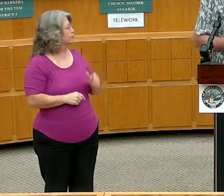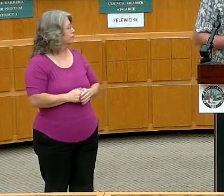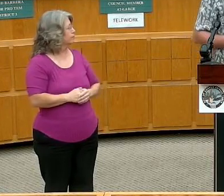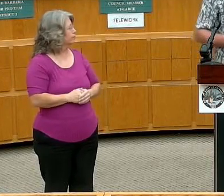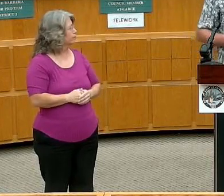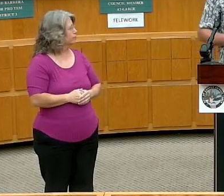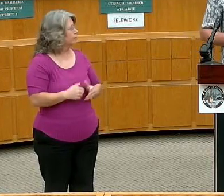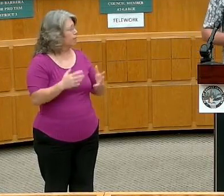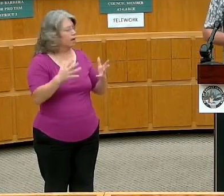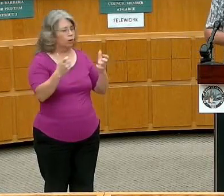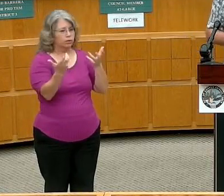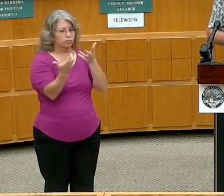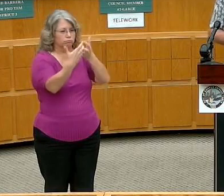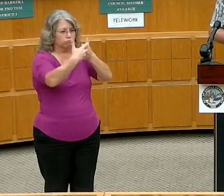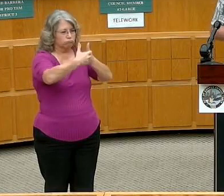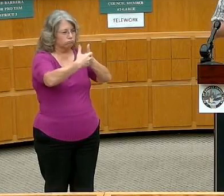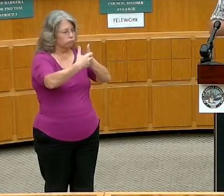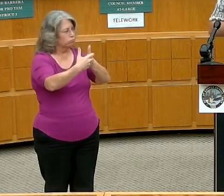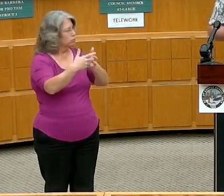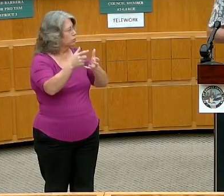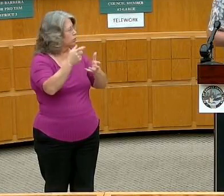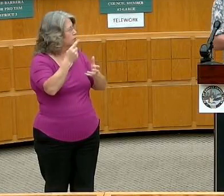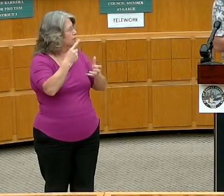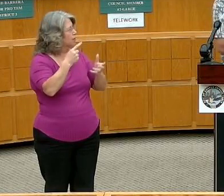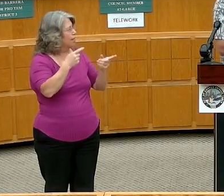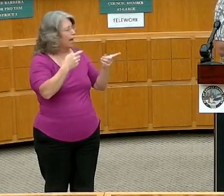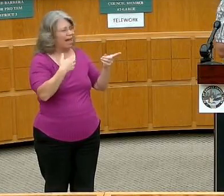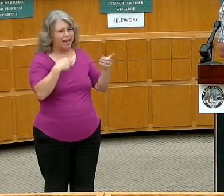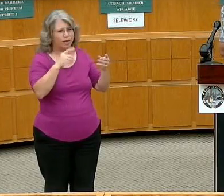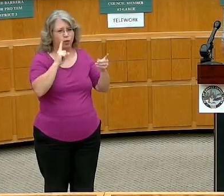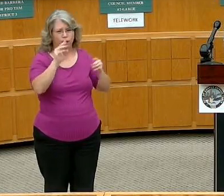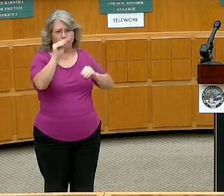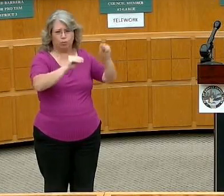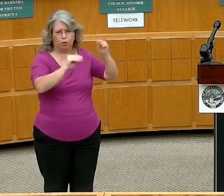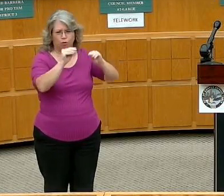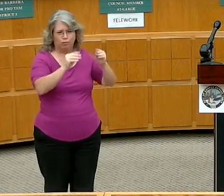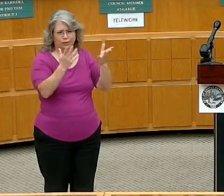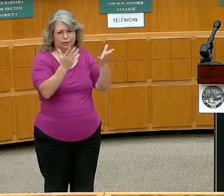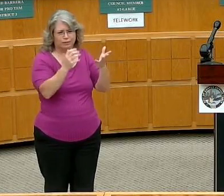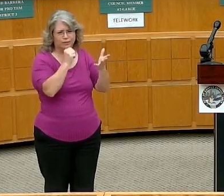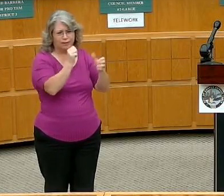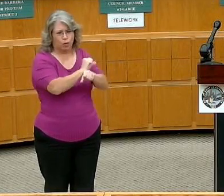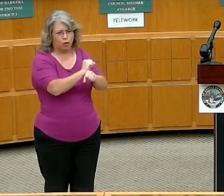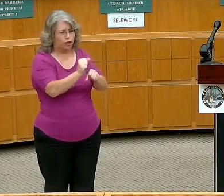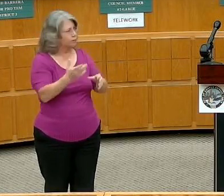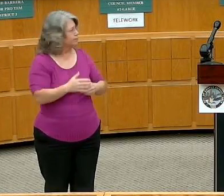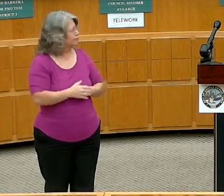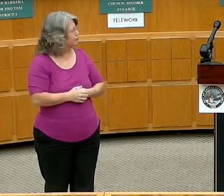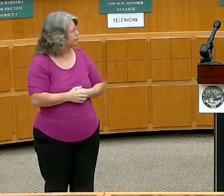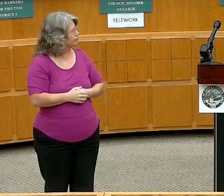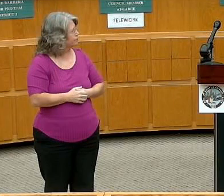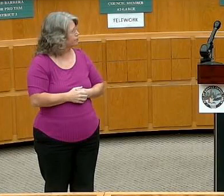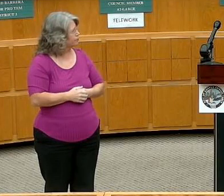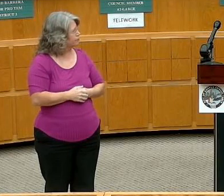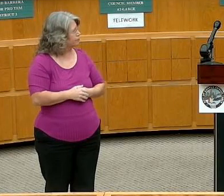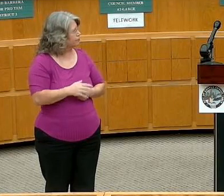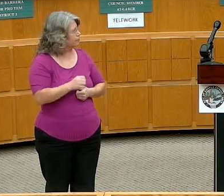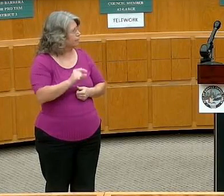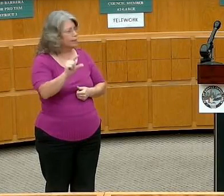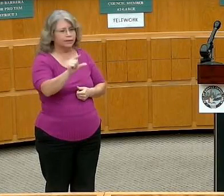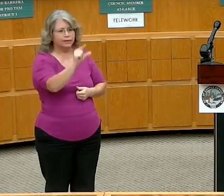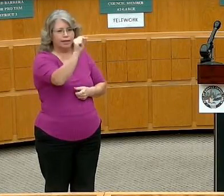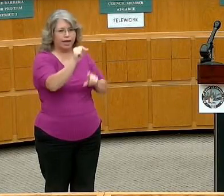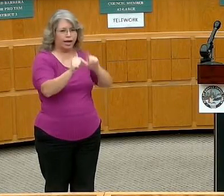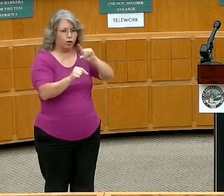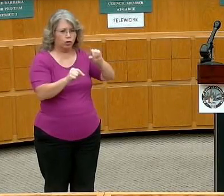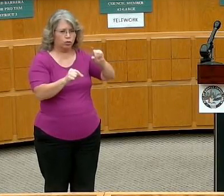I had this animated, but for some reason it's not animating. That's fine. So I put these arrows on here to calibrate you, like what's